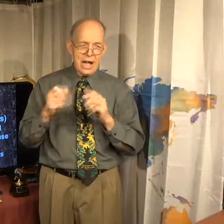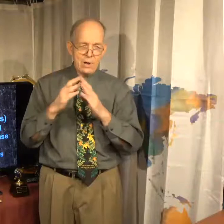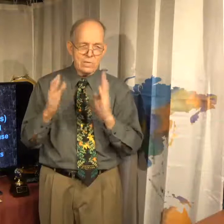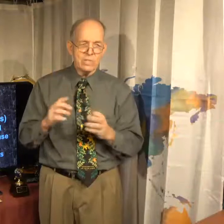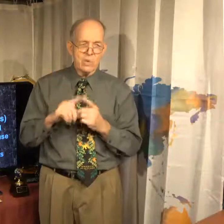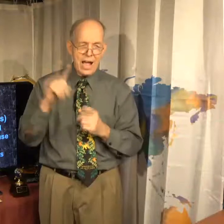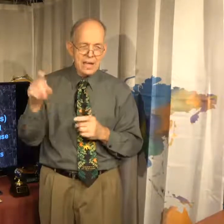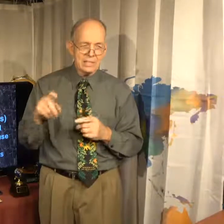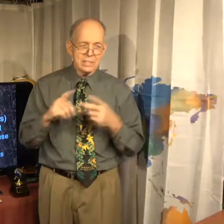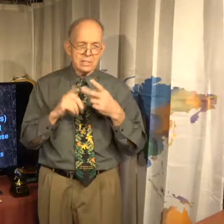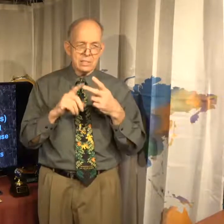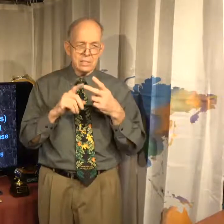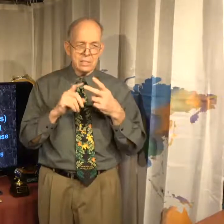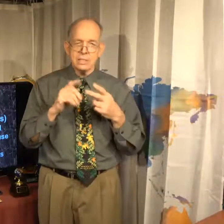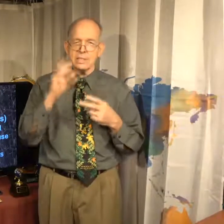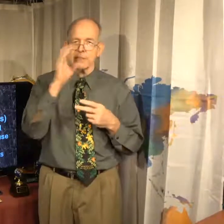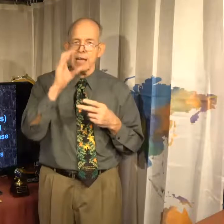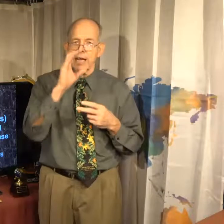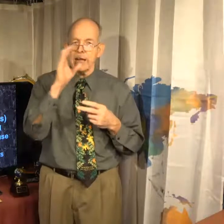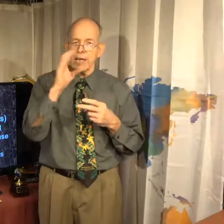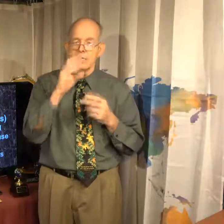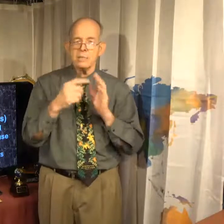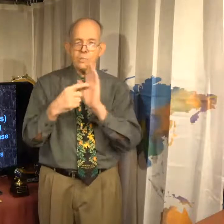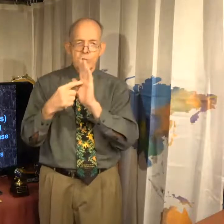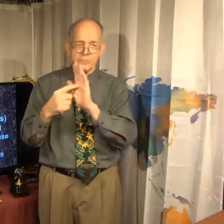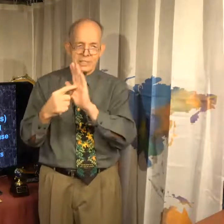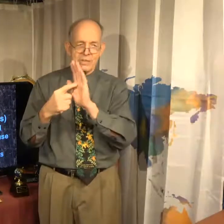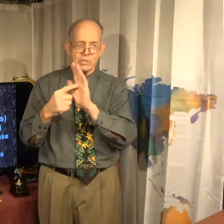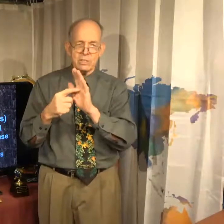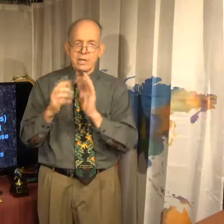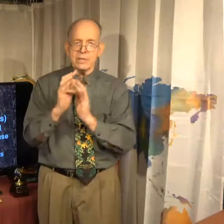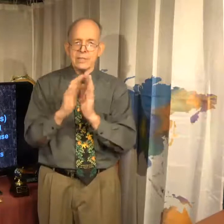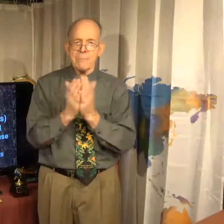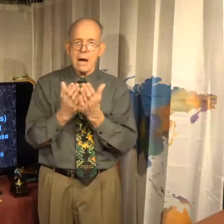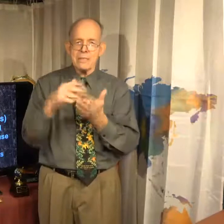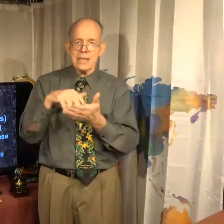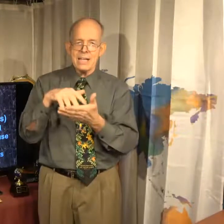how to ask. The singing with protection, the Bible study.